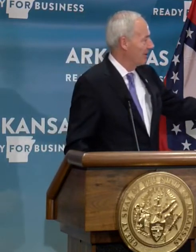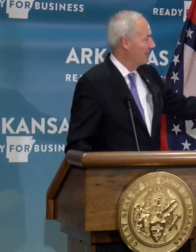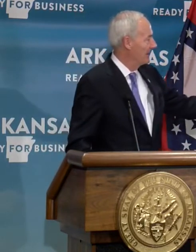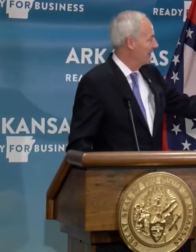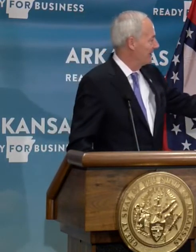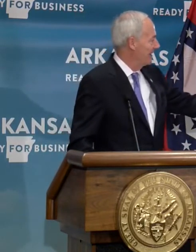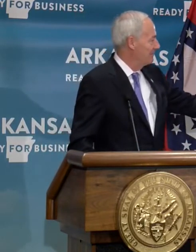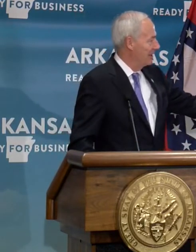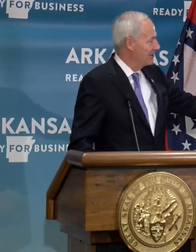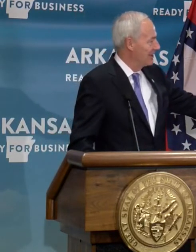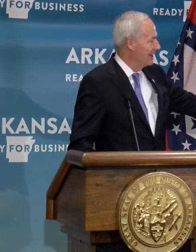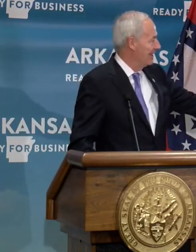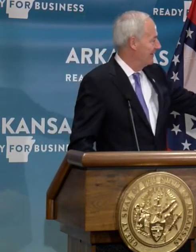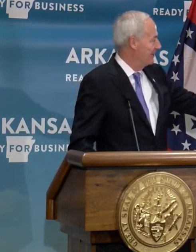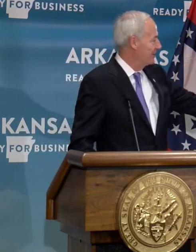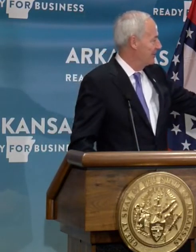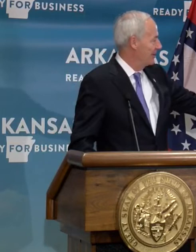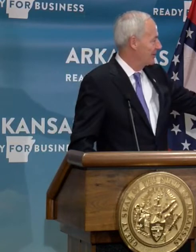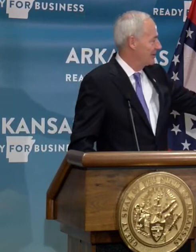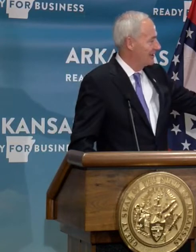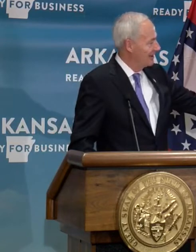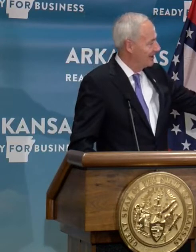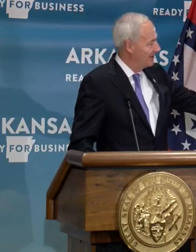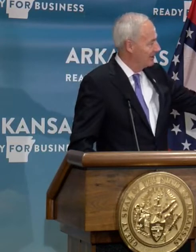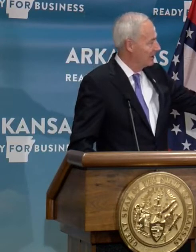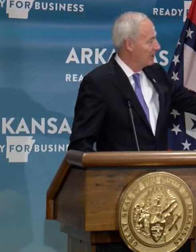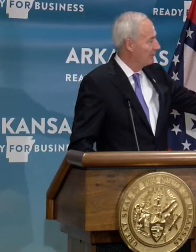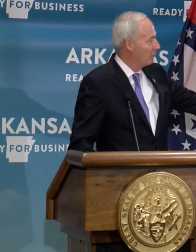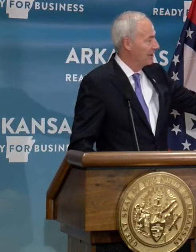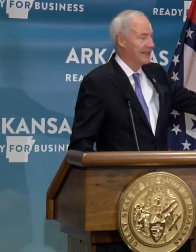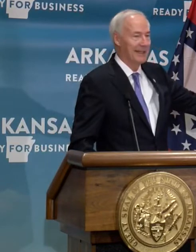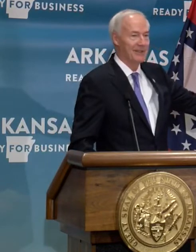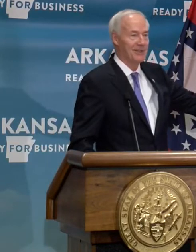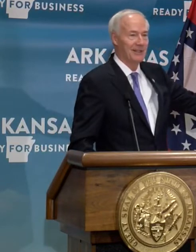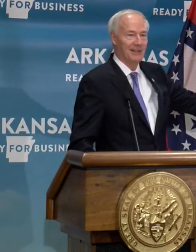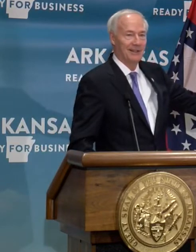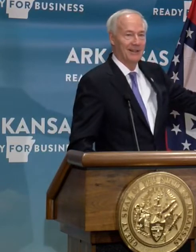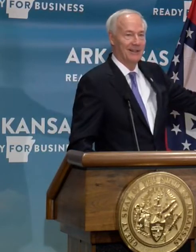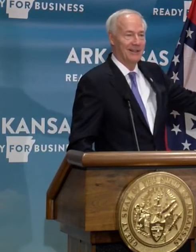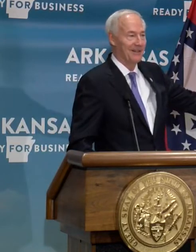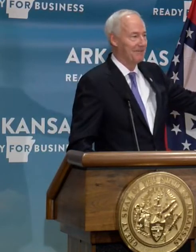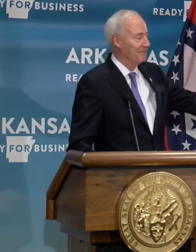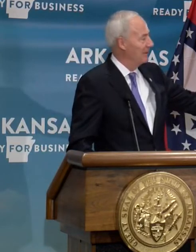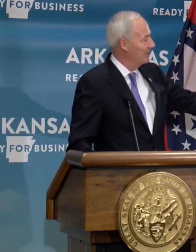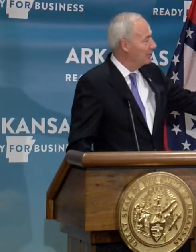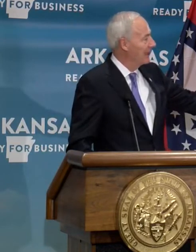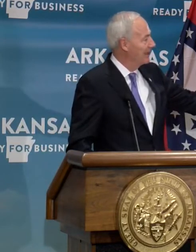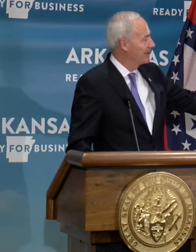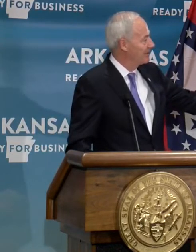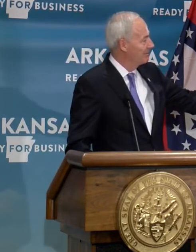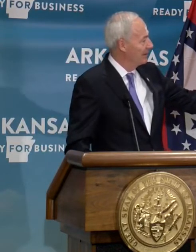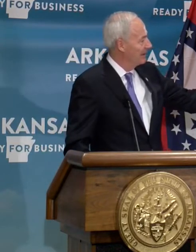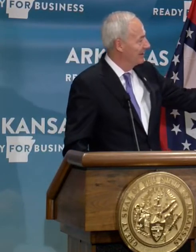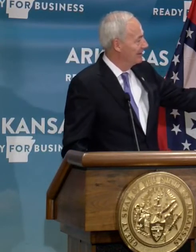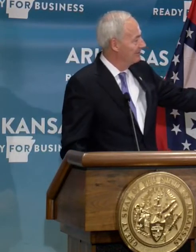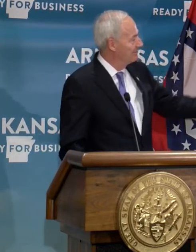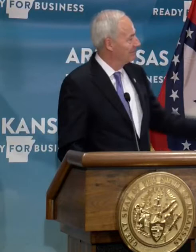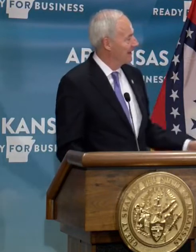We don't talk about that much. This is just, a little over 1 case, a new